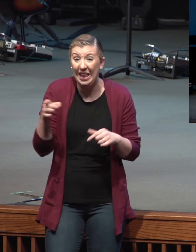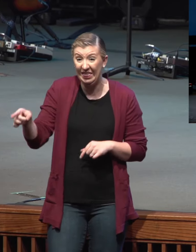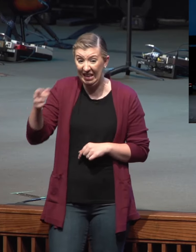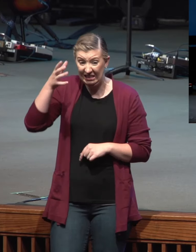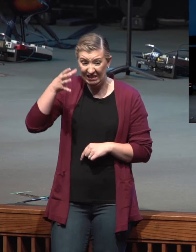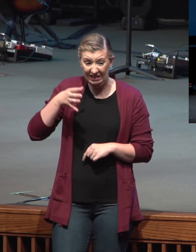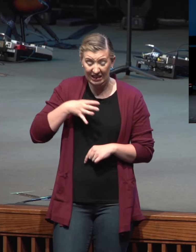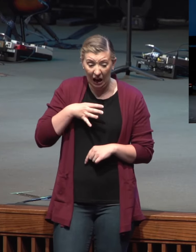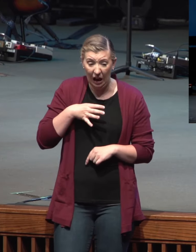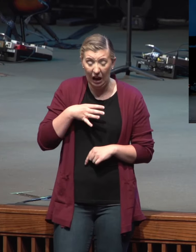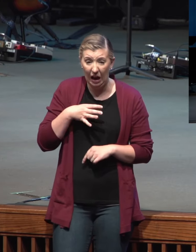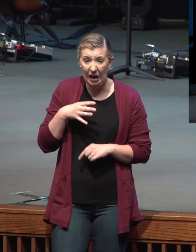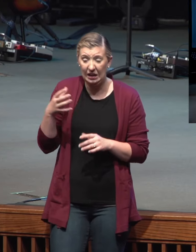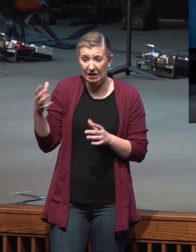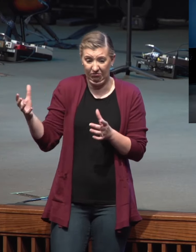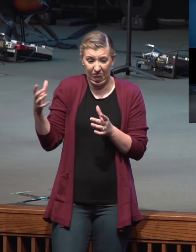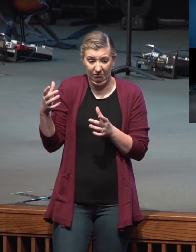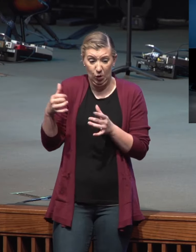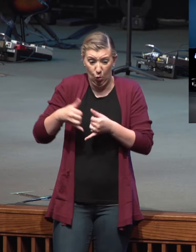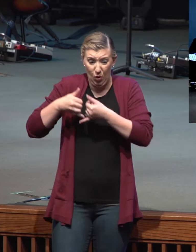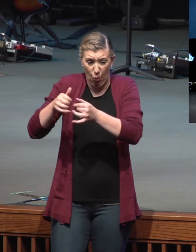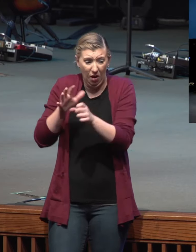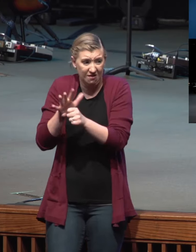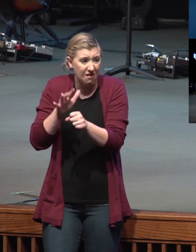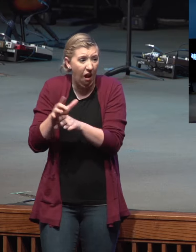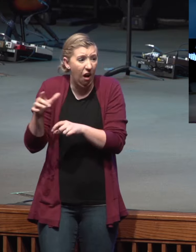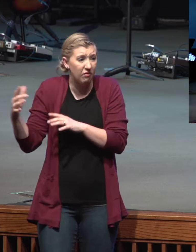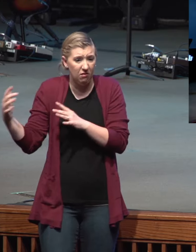to take the reproach away, that's reward enough.